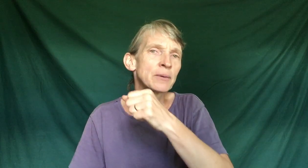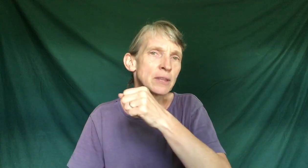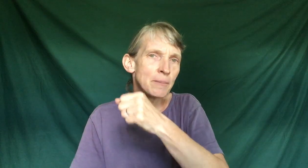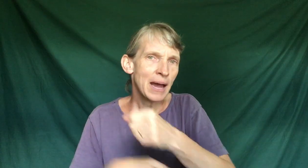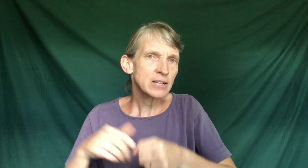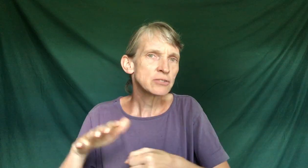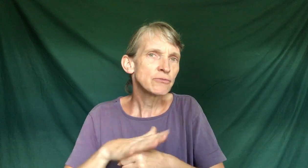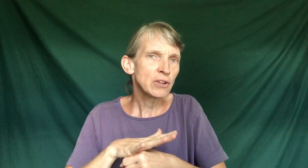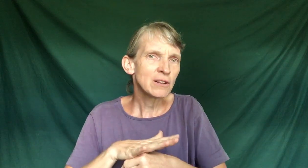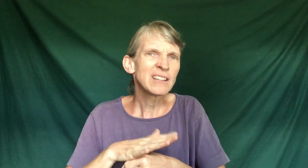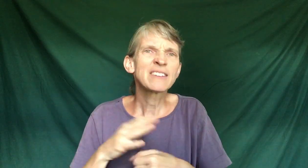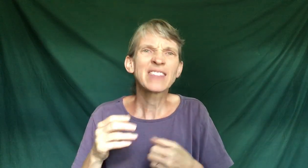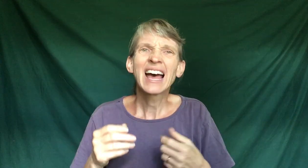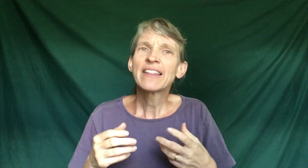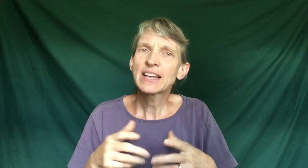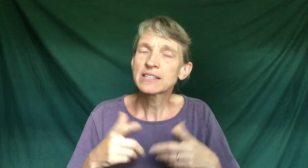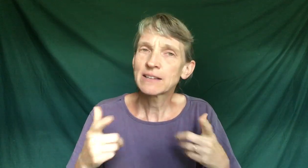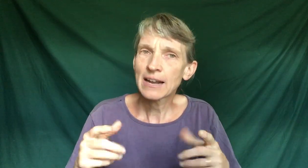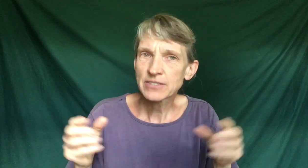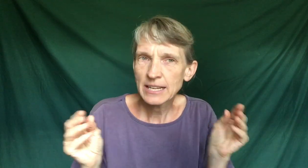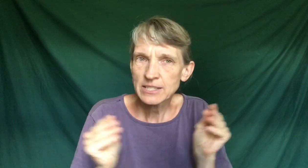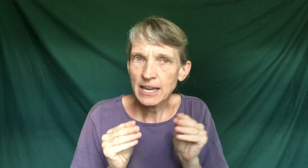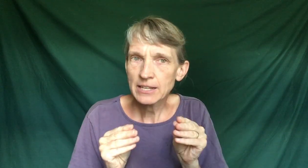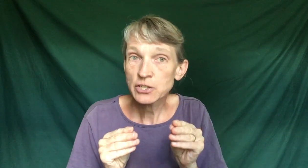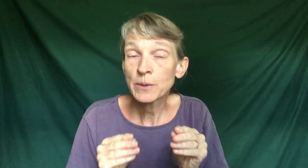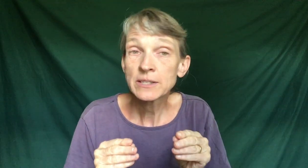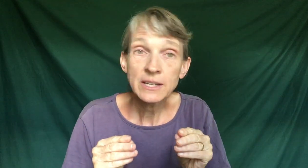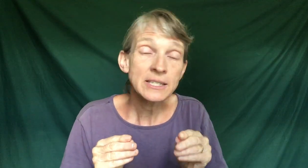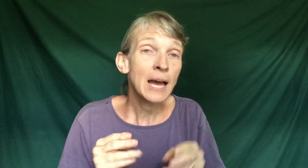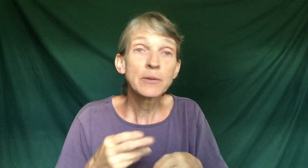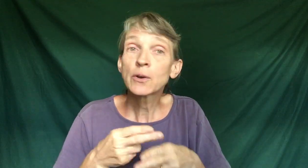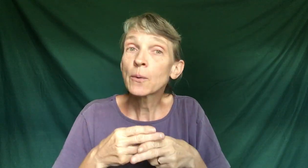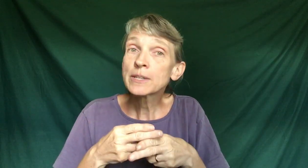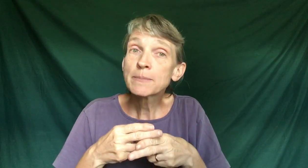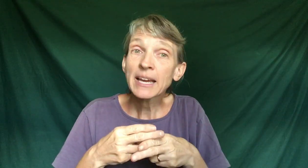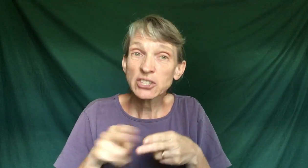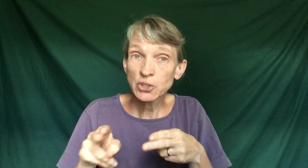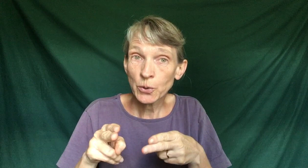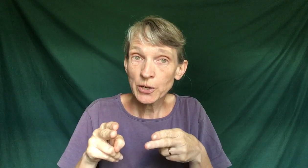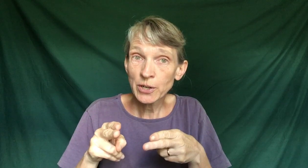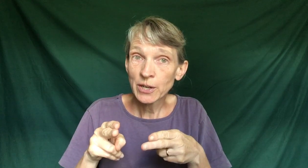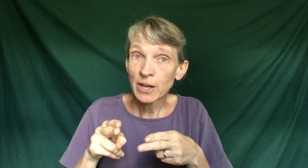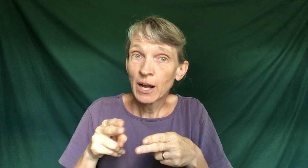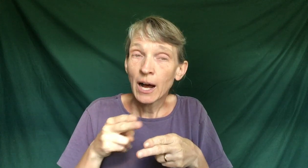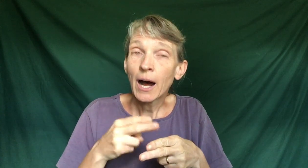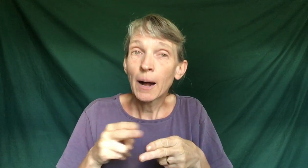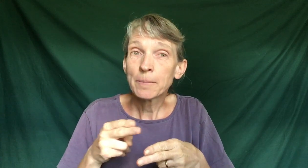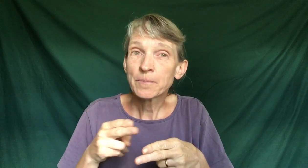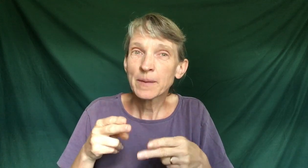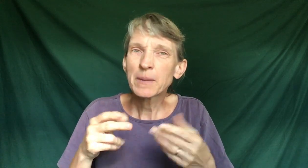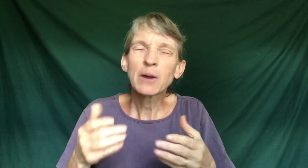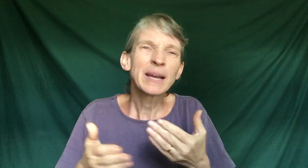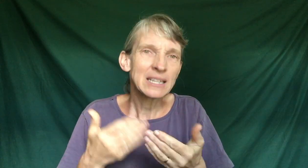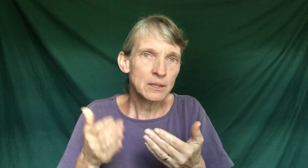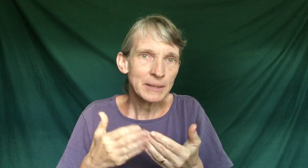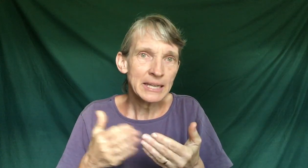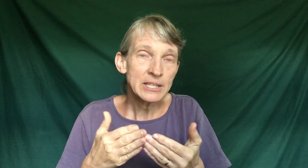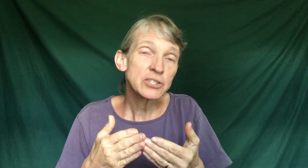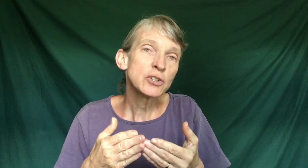with the bags full, if that's a lot of signs to kind of squeeze in a time, you can always make it shorter, or make it a little bit easier. You